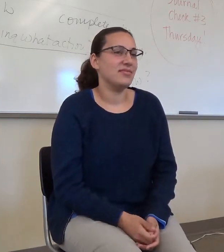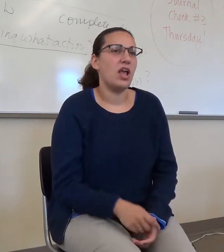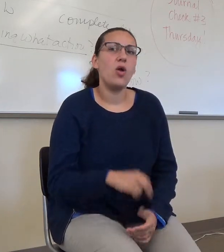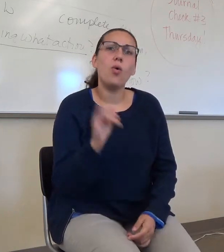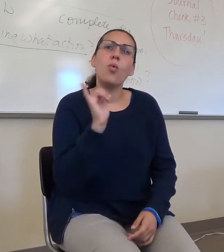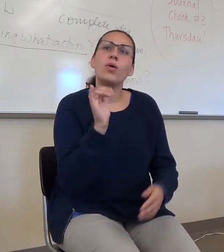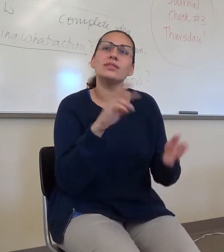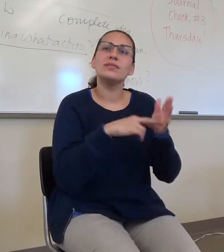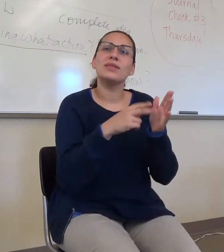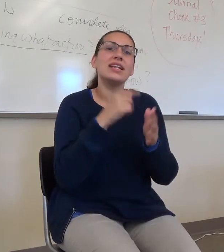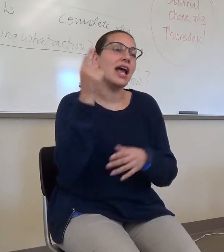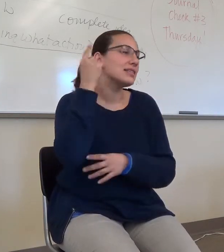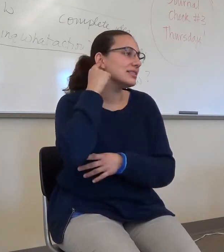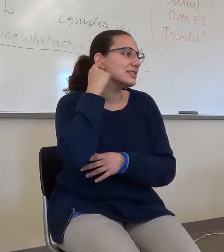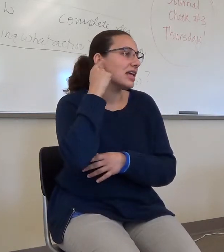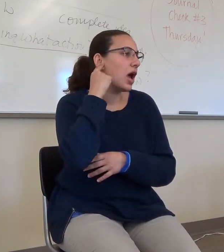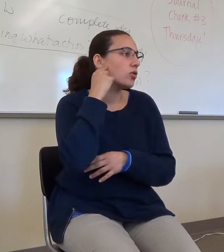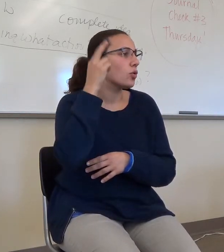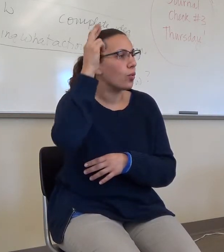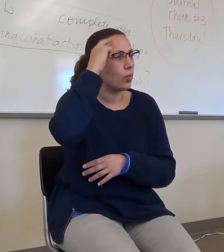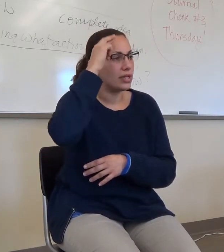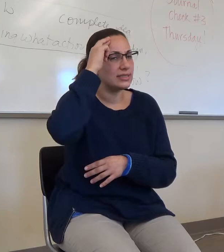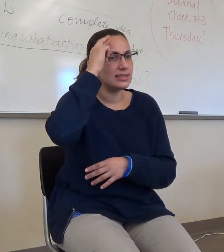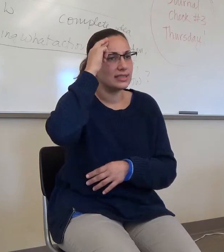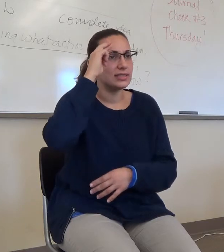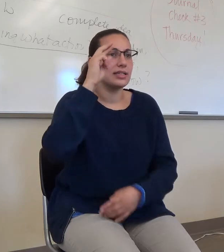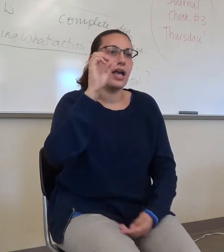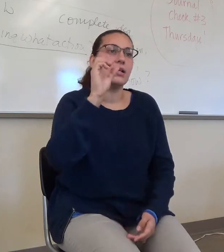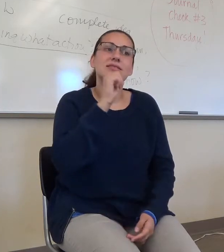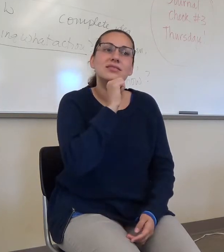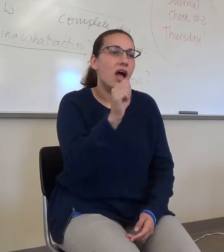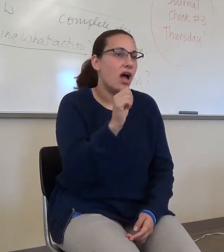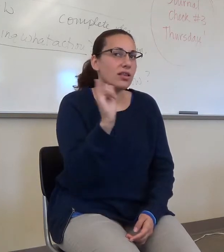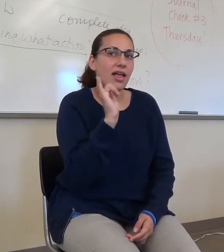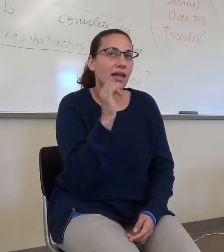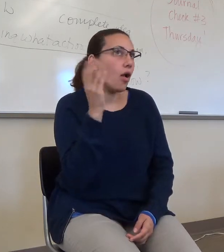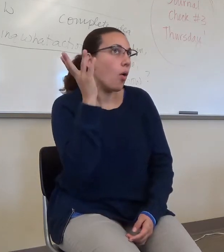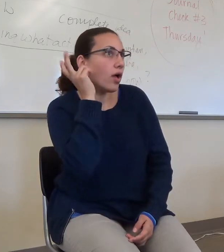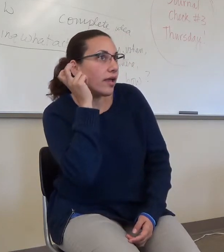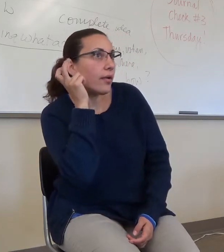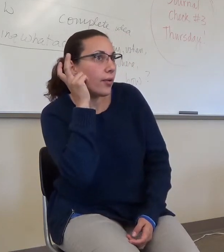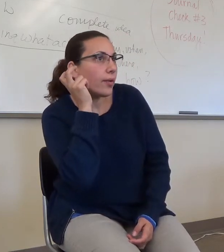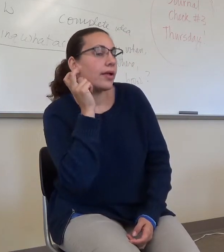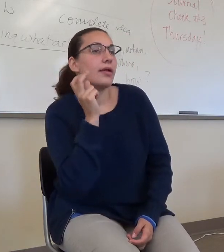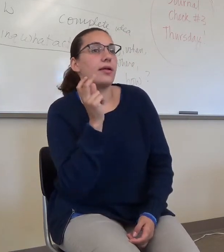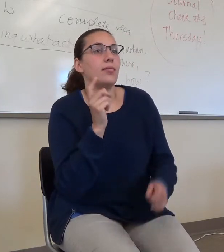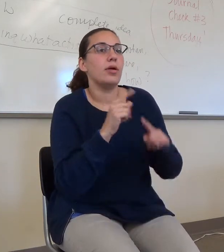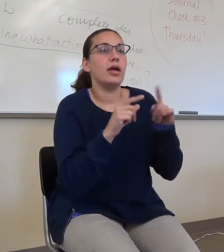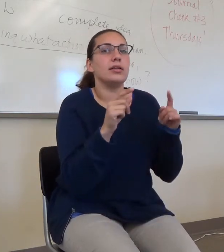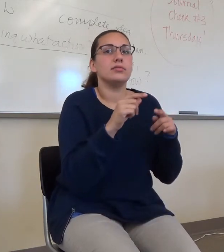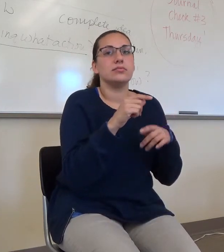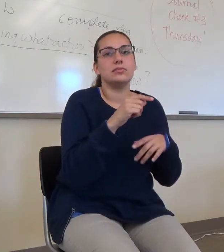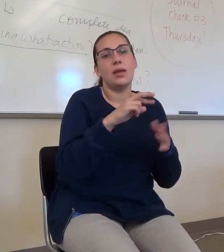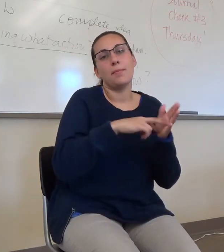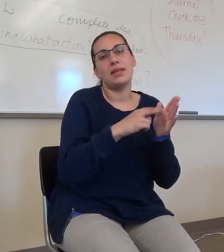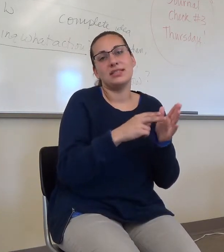sound reason? What does sound mean? It doesn't mean sound like for good reasons. Yeah,